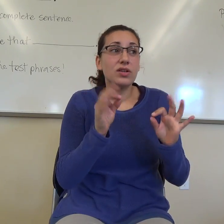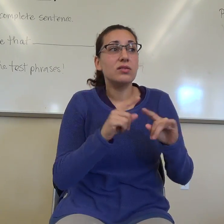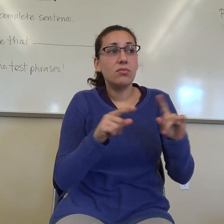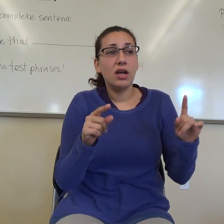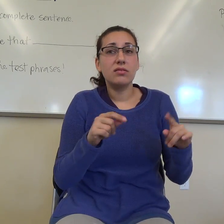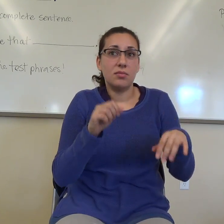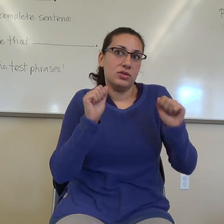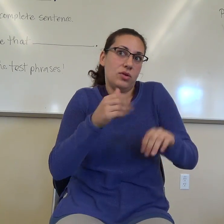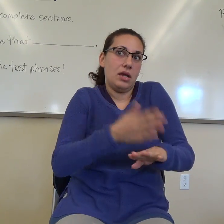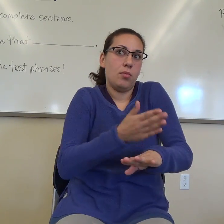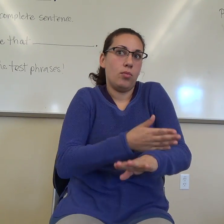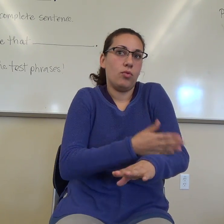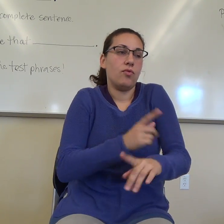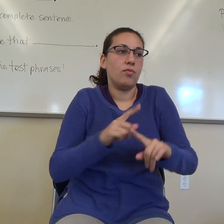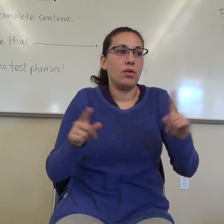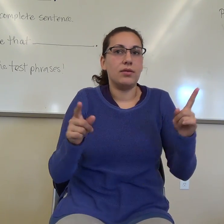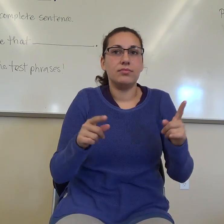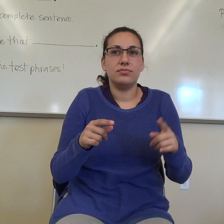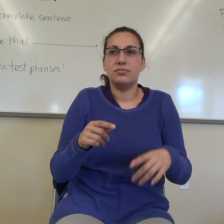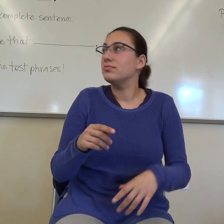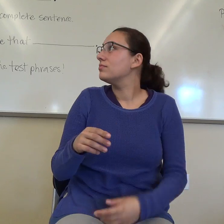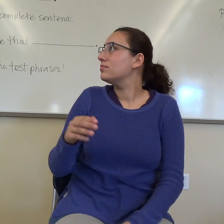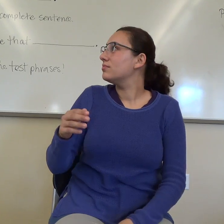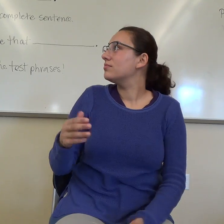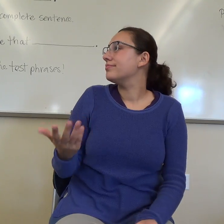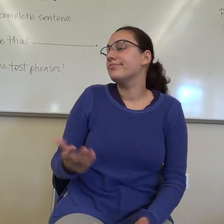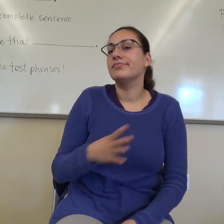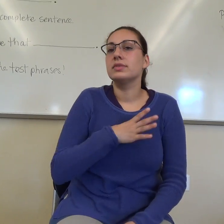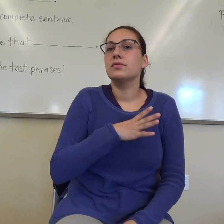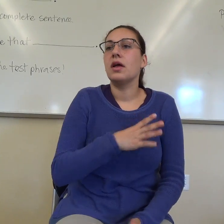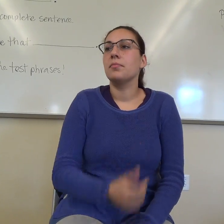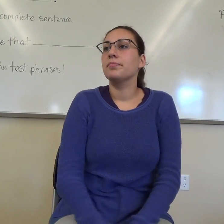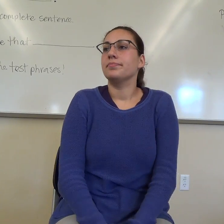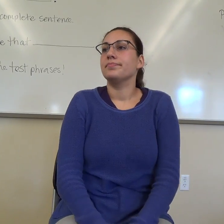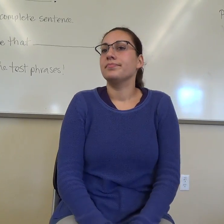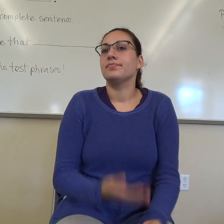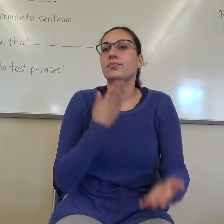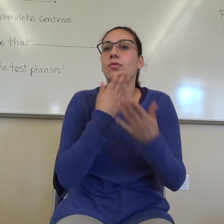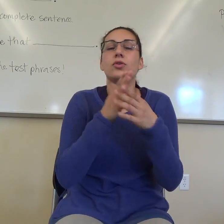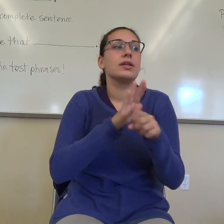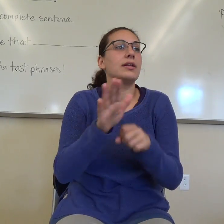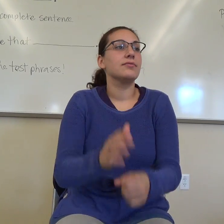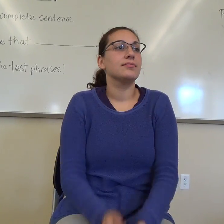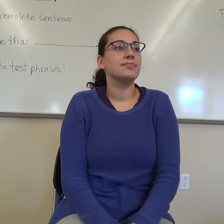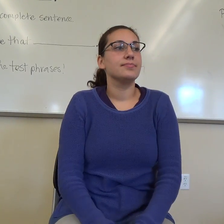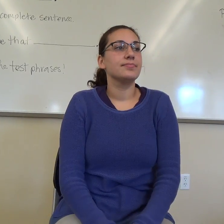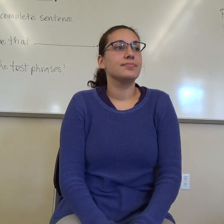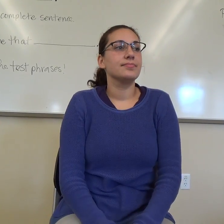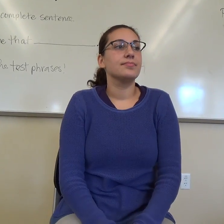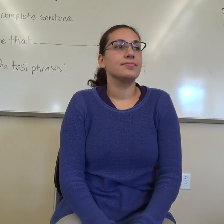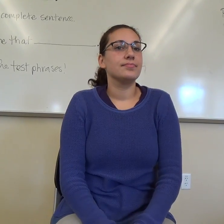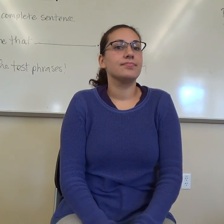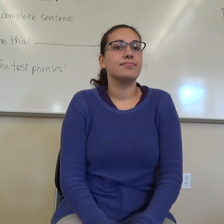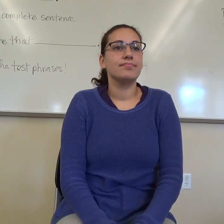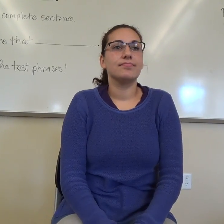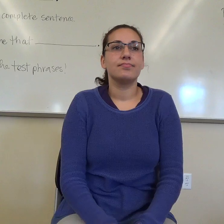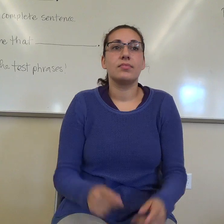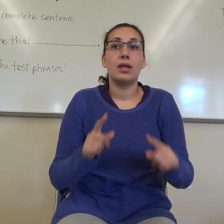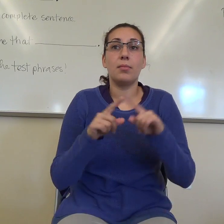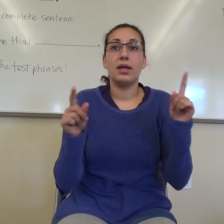off this. This was Spain instead of France. But, okay? So yeah, here's the thing about this though,